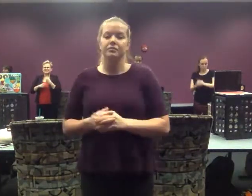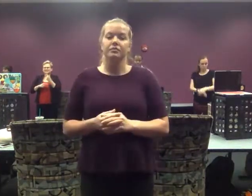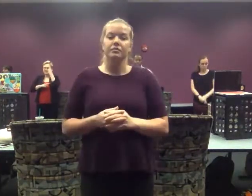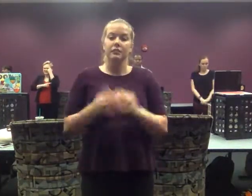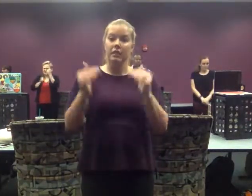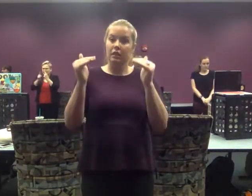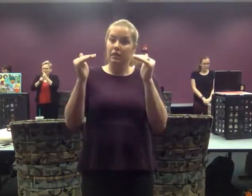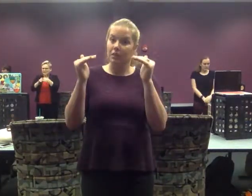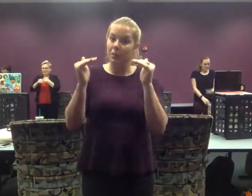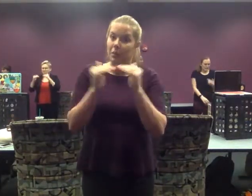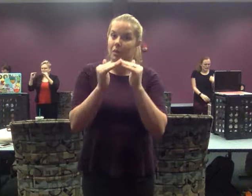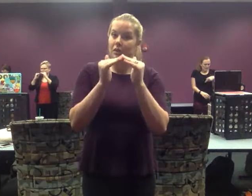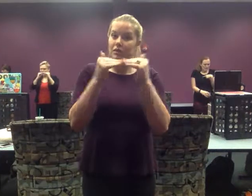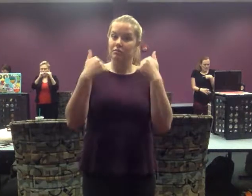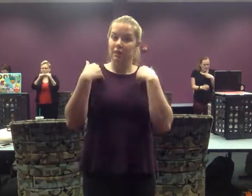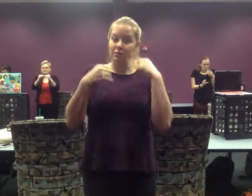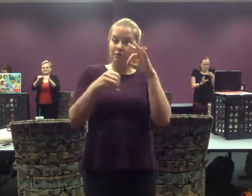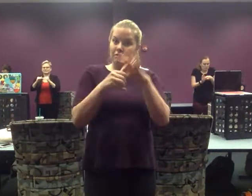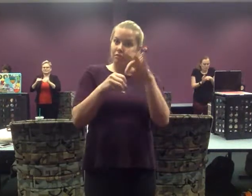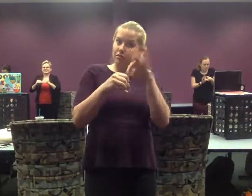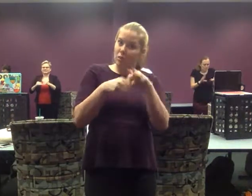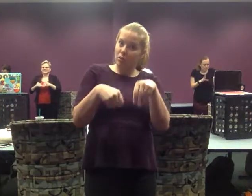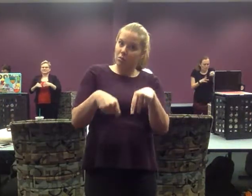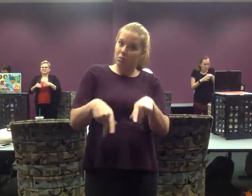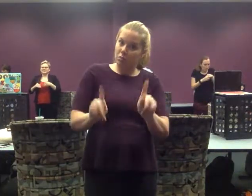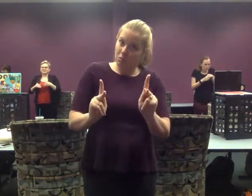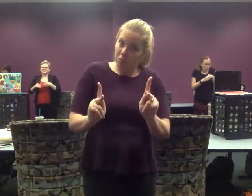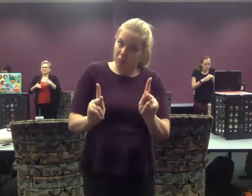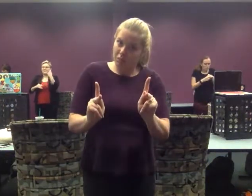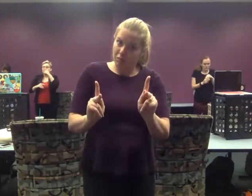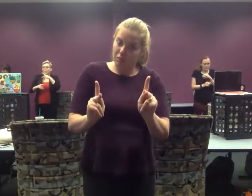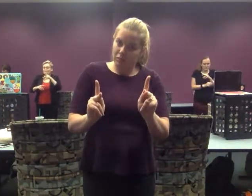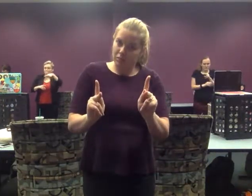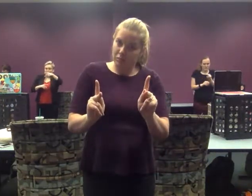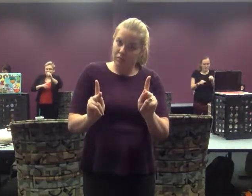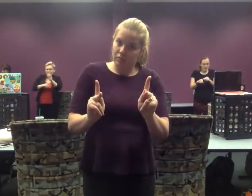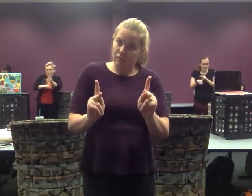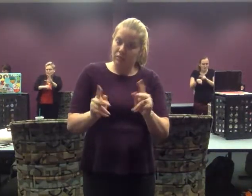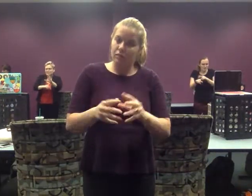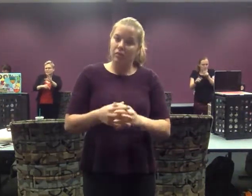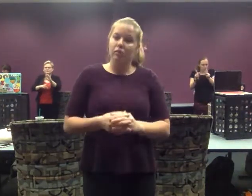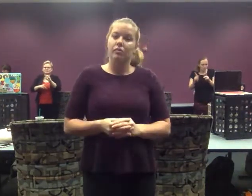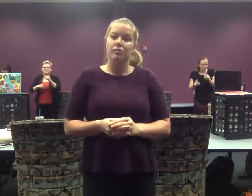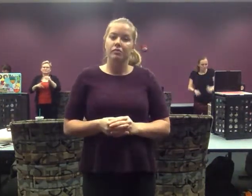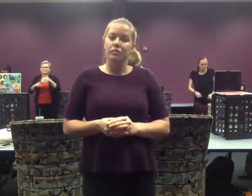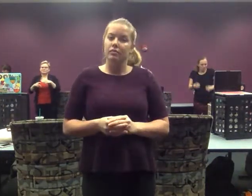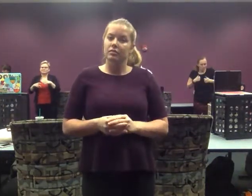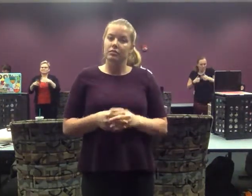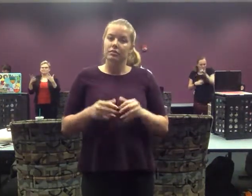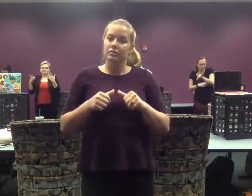democratic principles to the native peoples? No. We're still settling those accounts today.